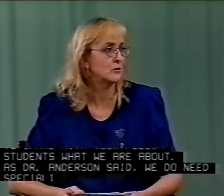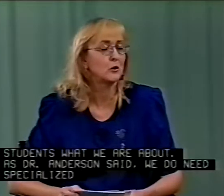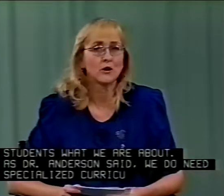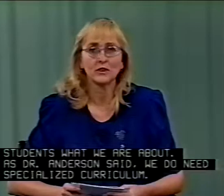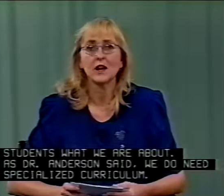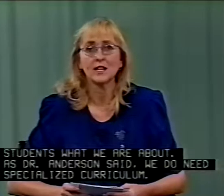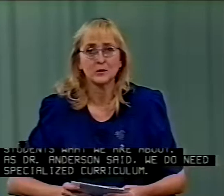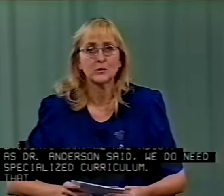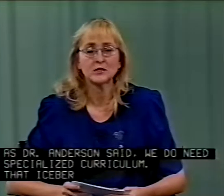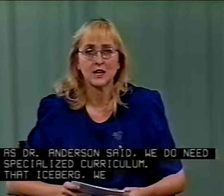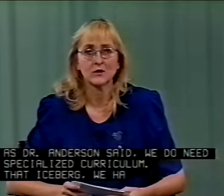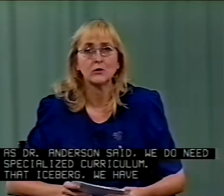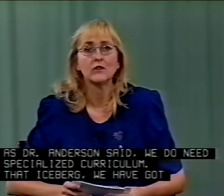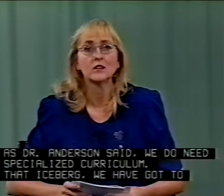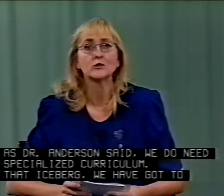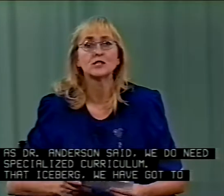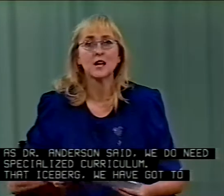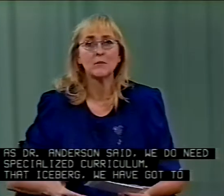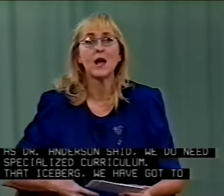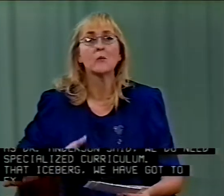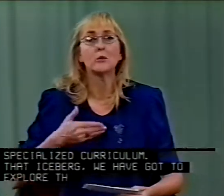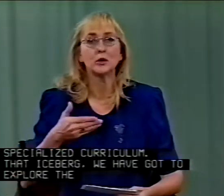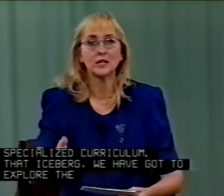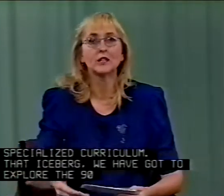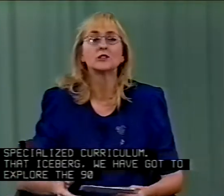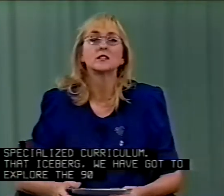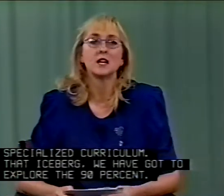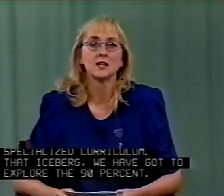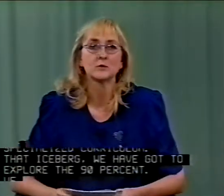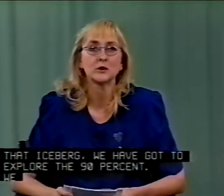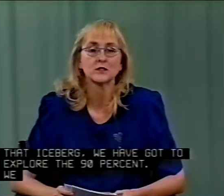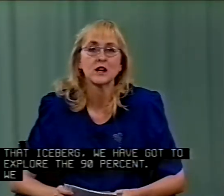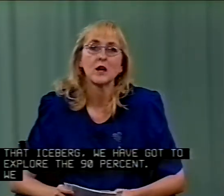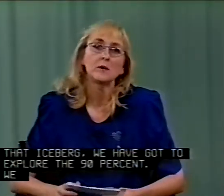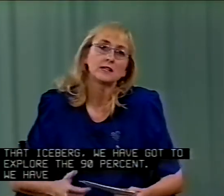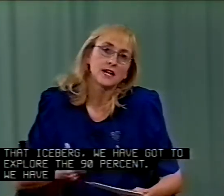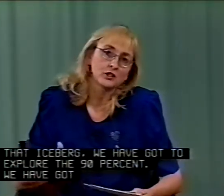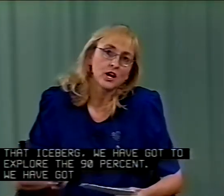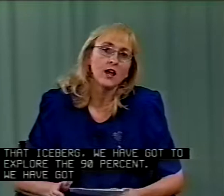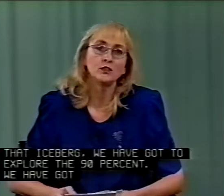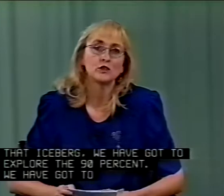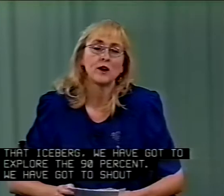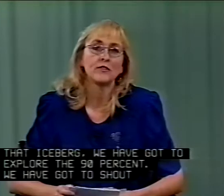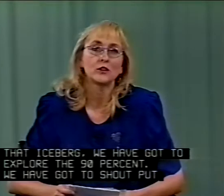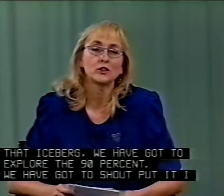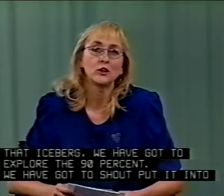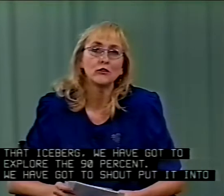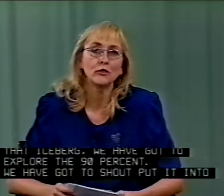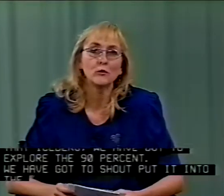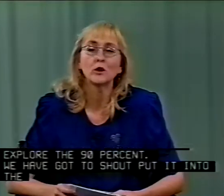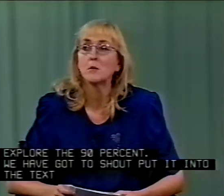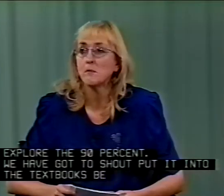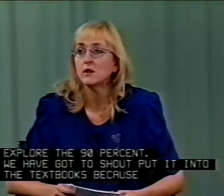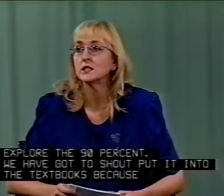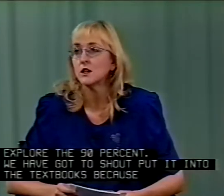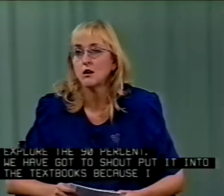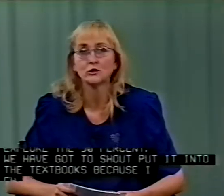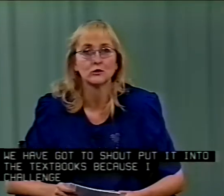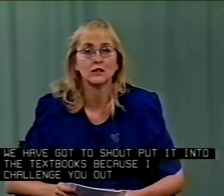explore the 90%. We've got to somehow put it into the textbooks, because I challenge you out there to look for the word multicultural in